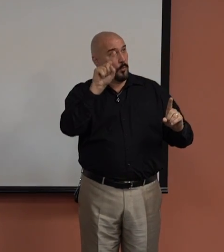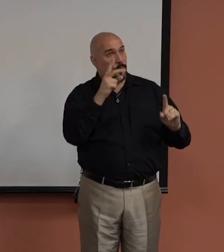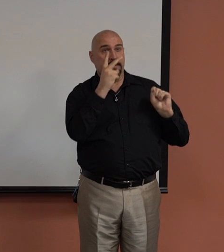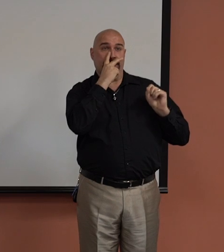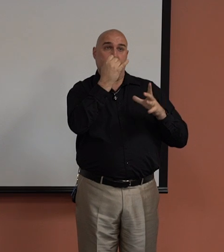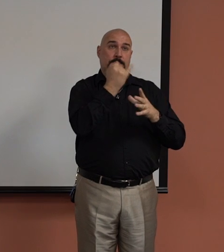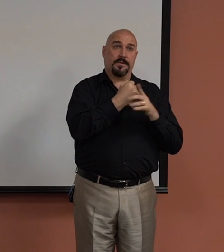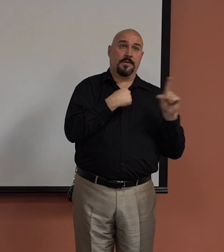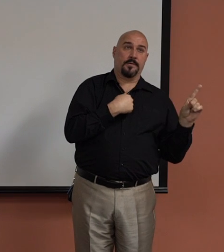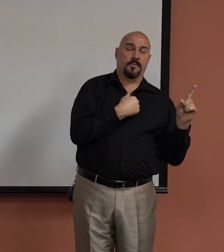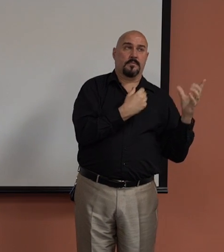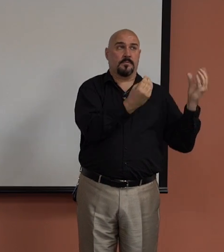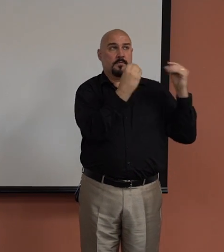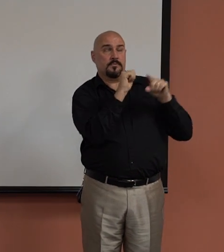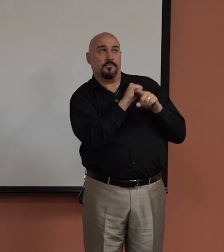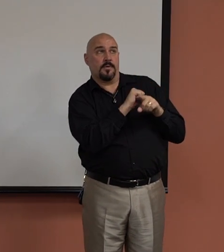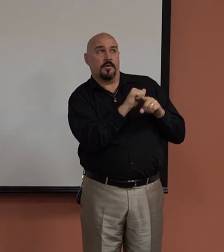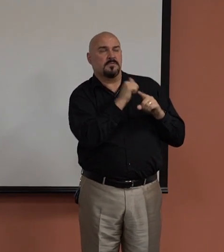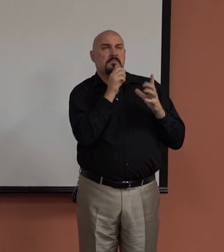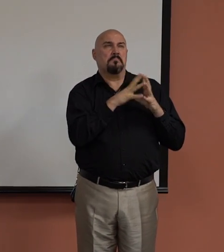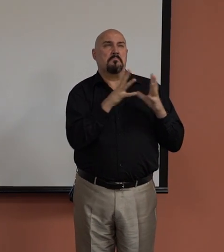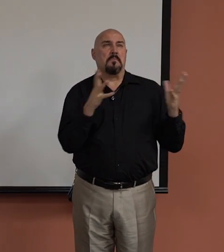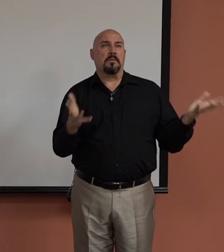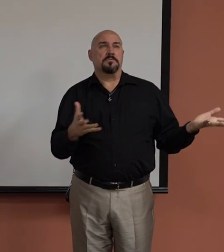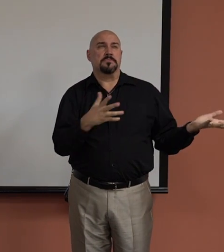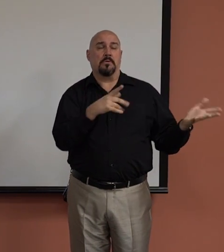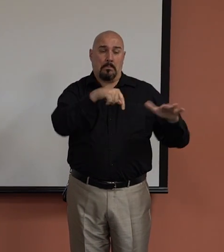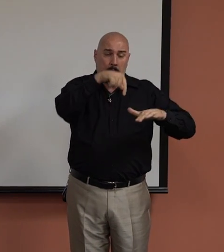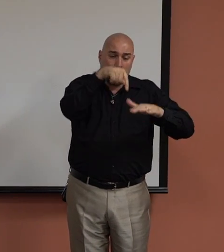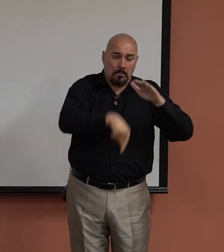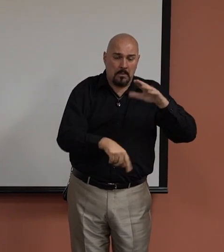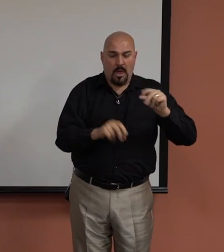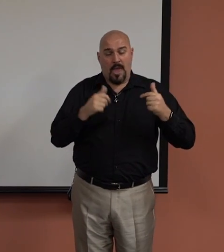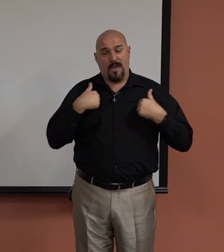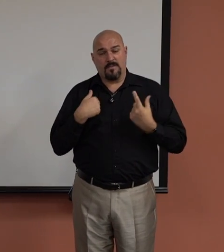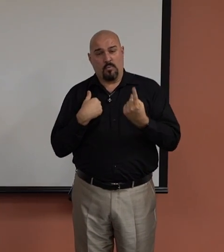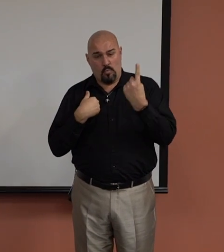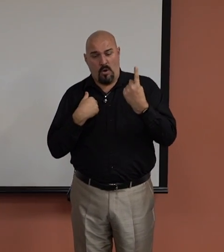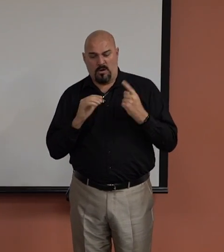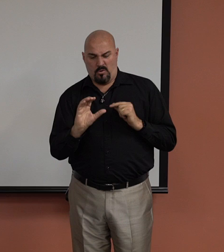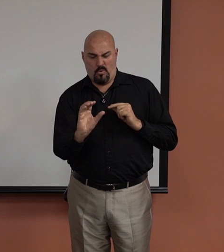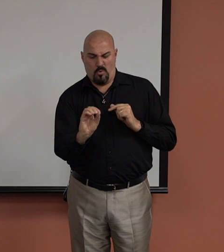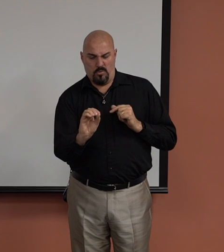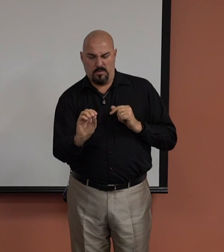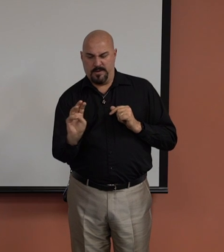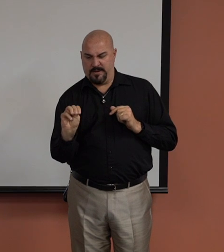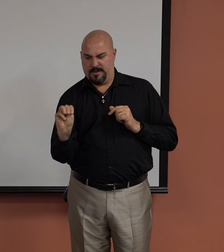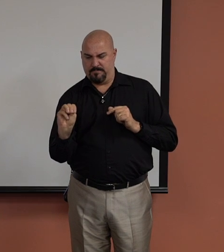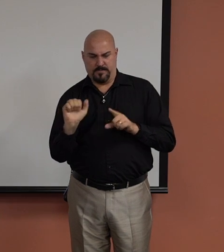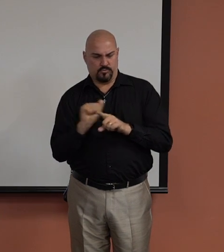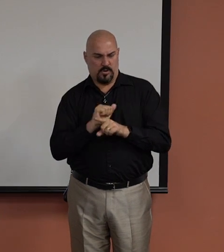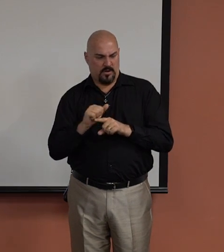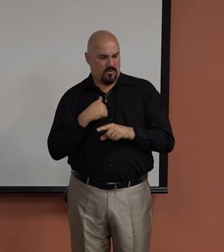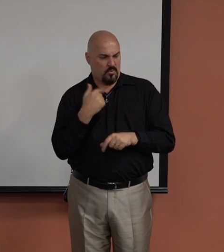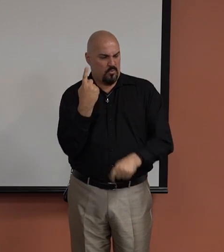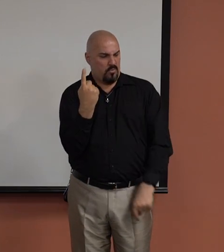I think I had one orientation and mobility training, but I was very much,